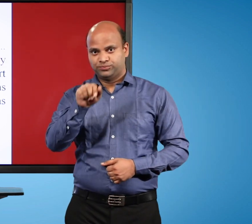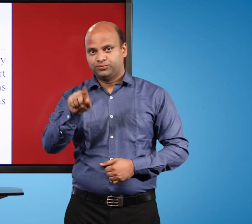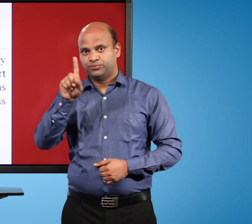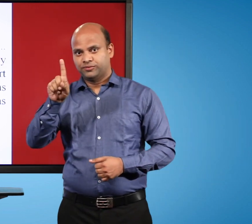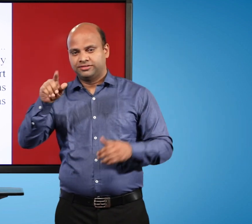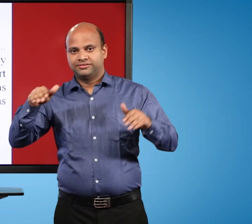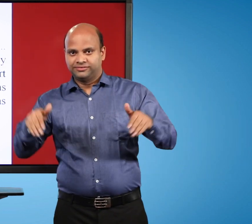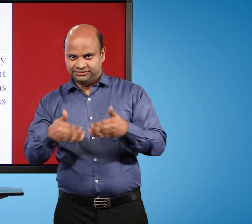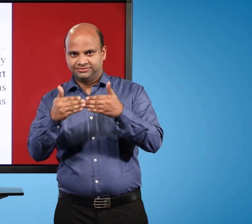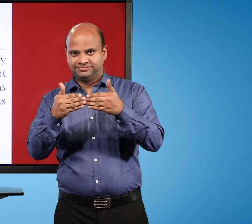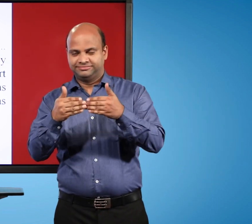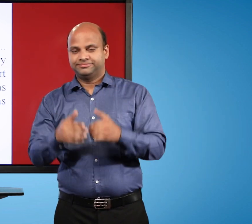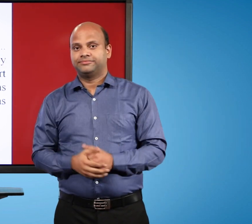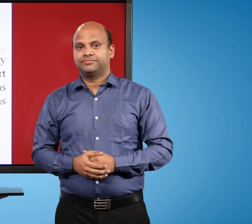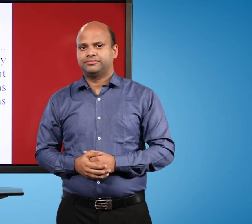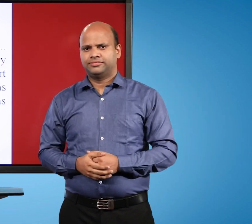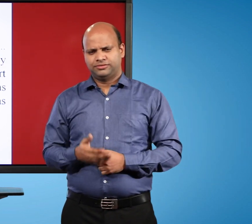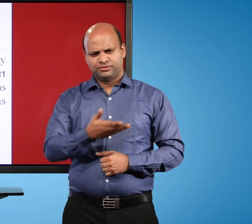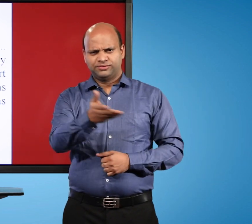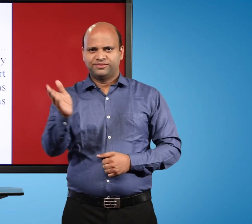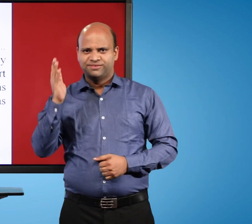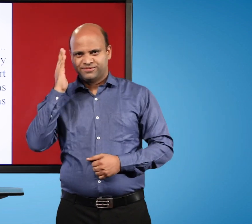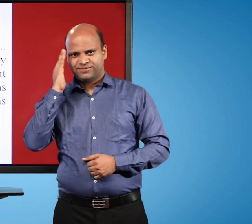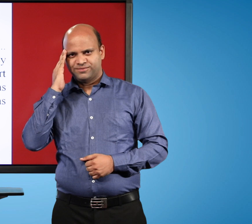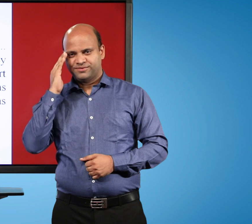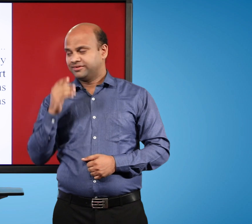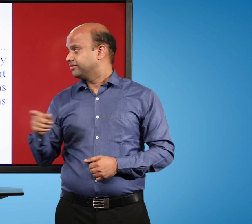2.1 Introduction. As we know, we use